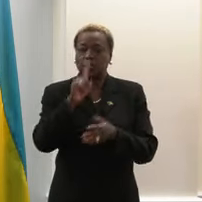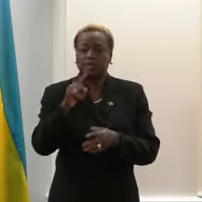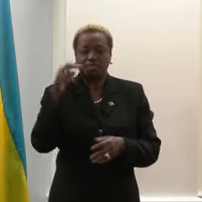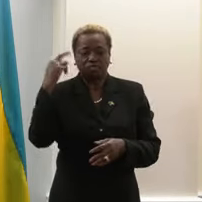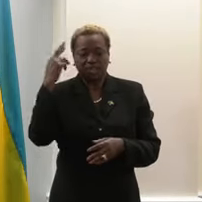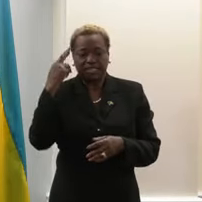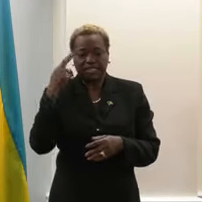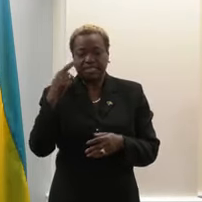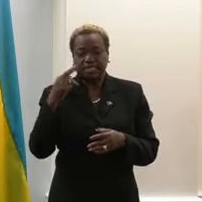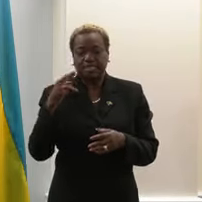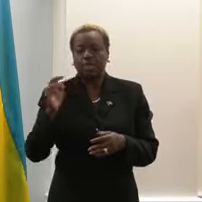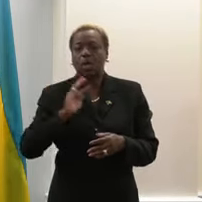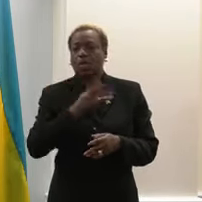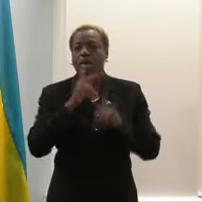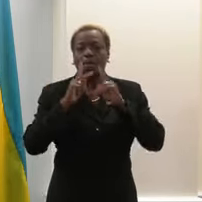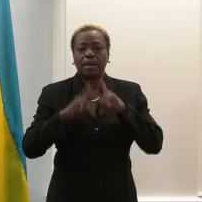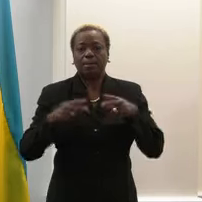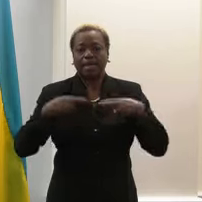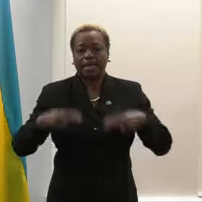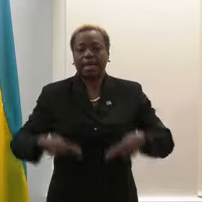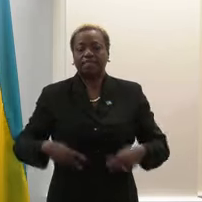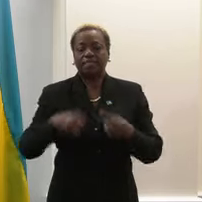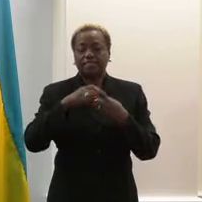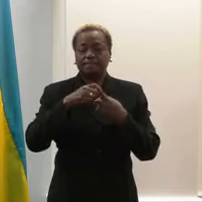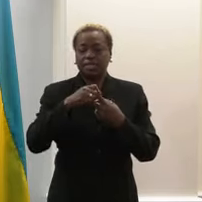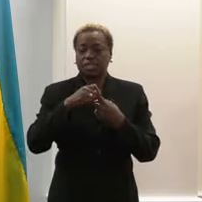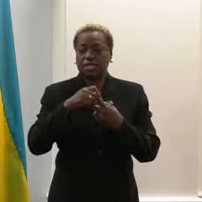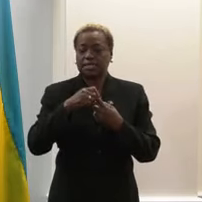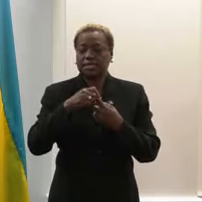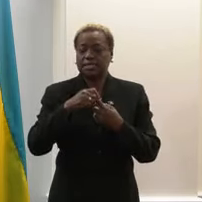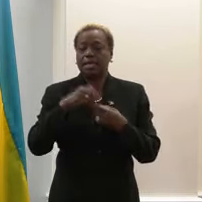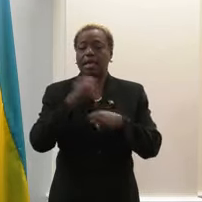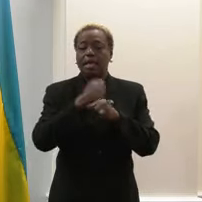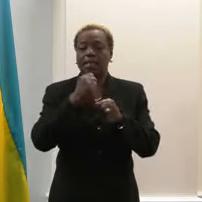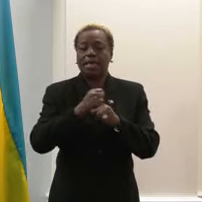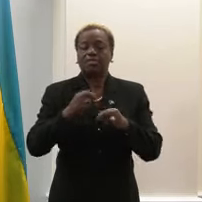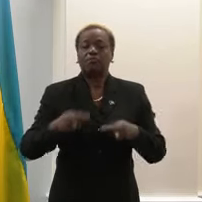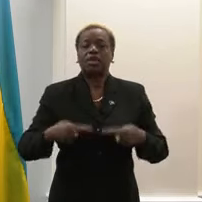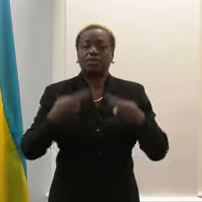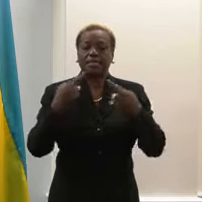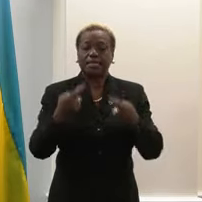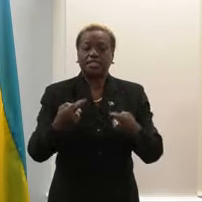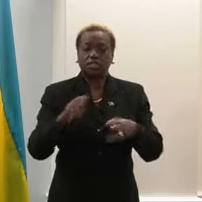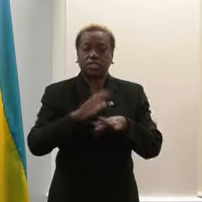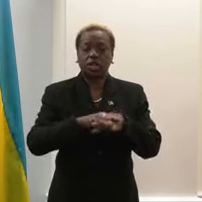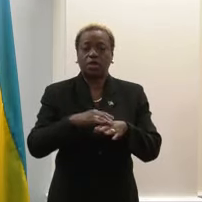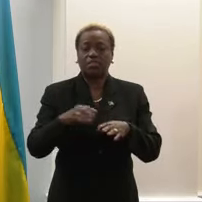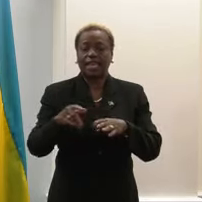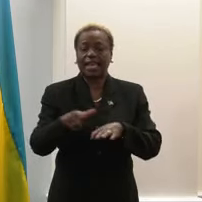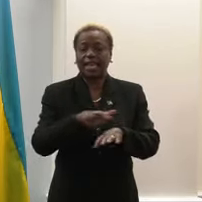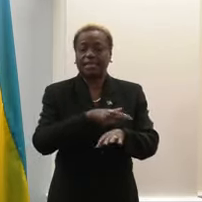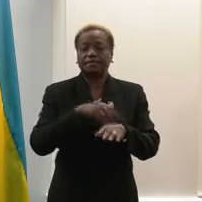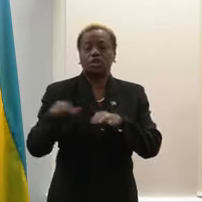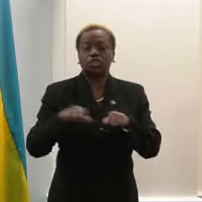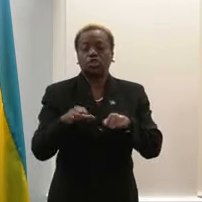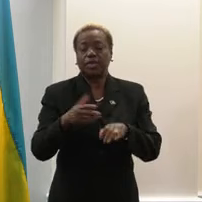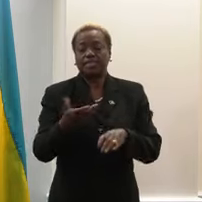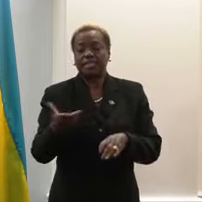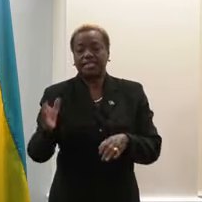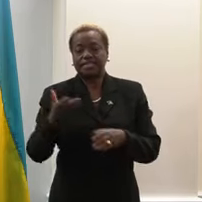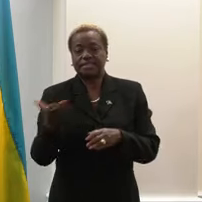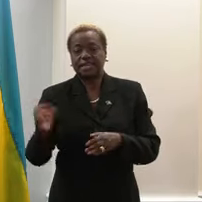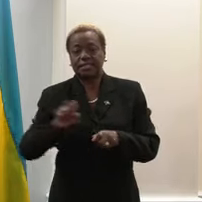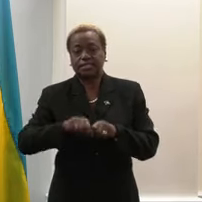reasons that we, you know, as public health specialists, made the recommendations along the lines of doing these things so that we